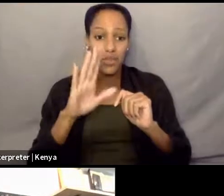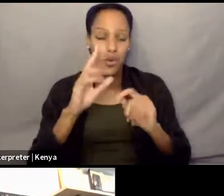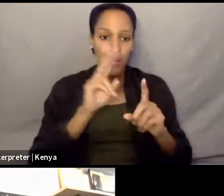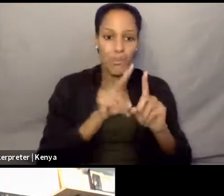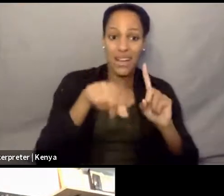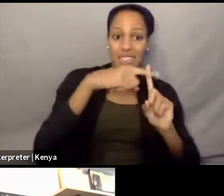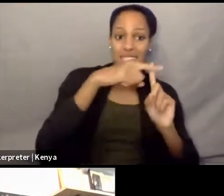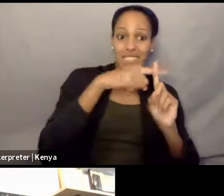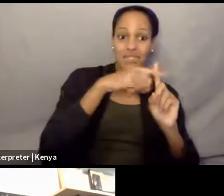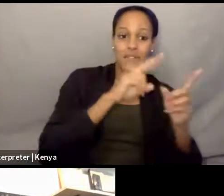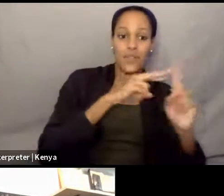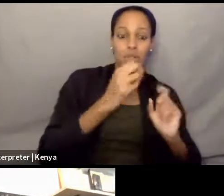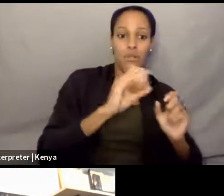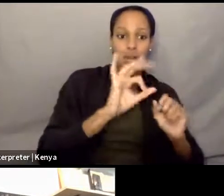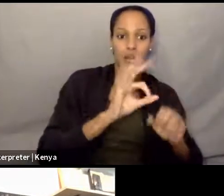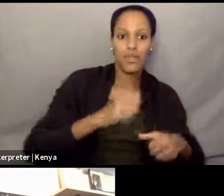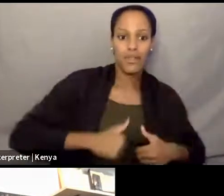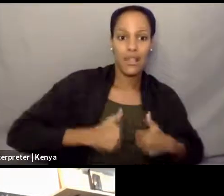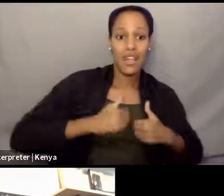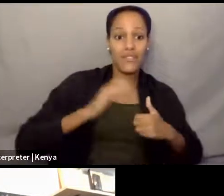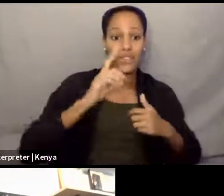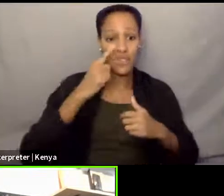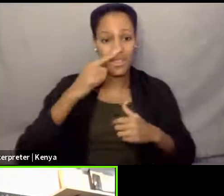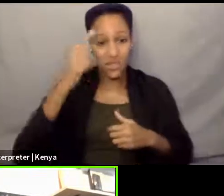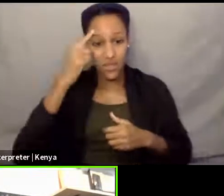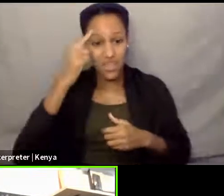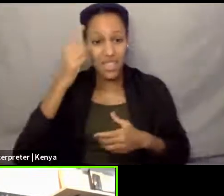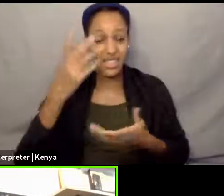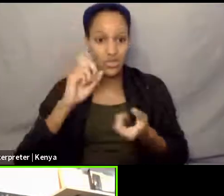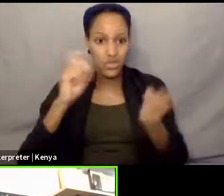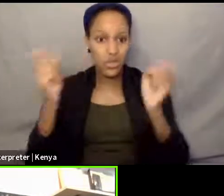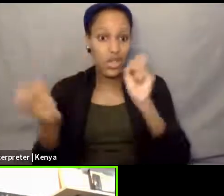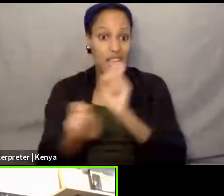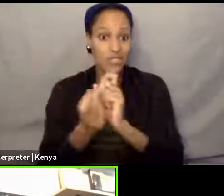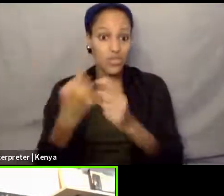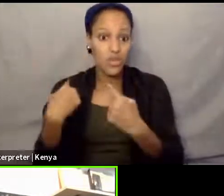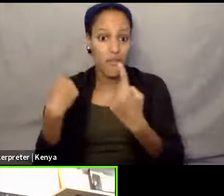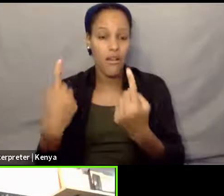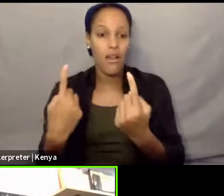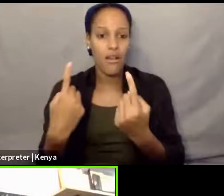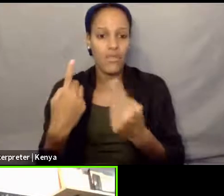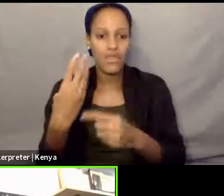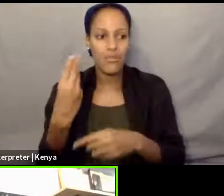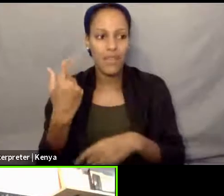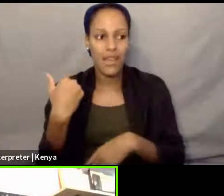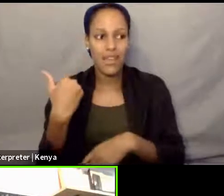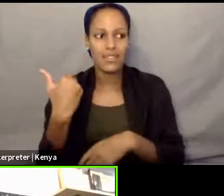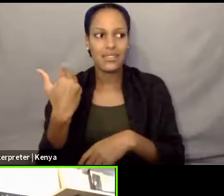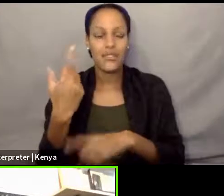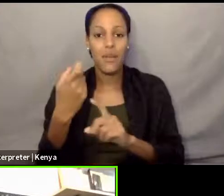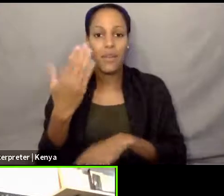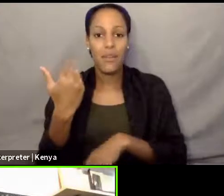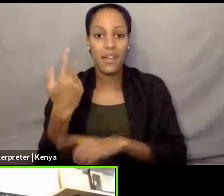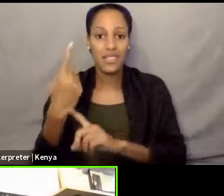with circumstances over the past year and a half? The perspective has not changed at all.